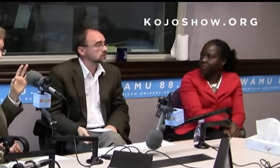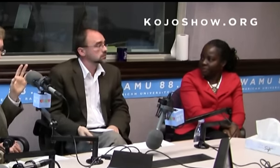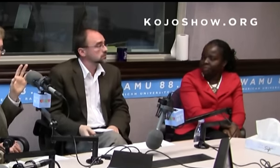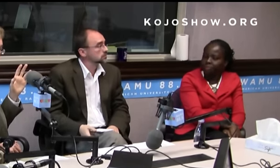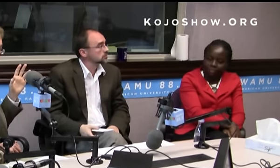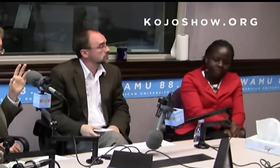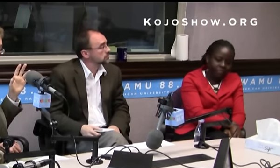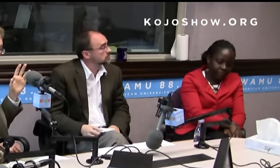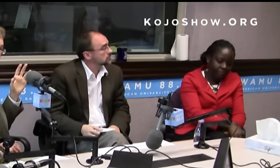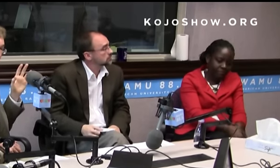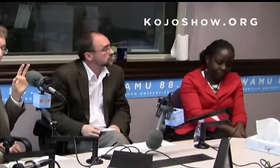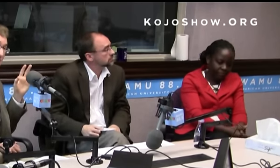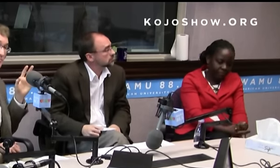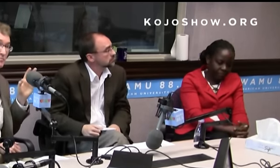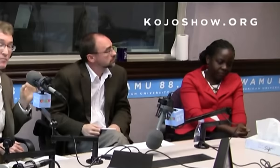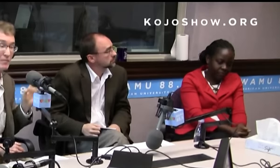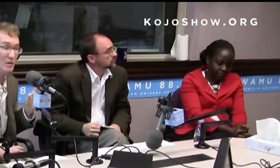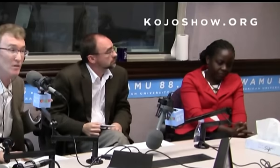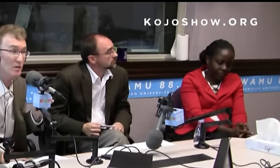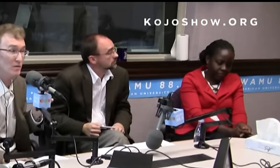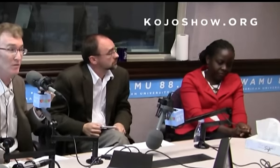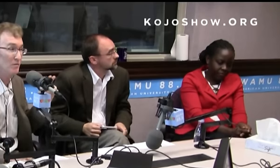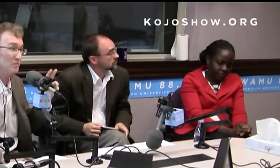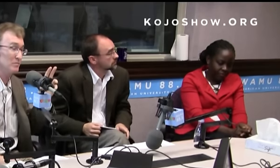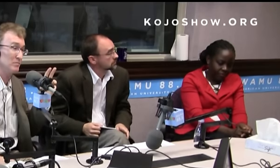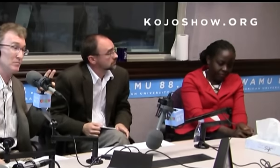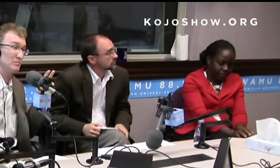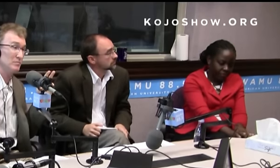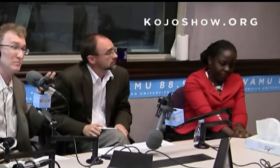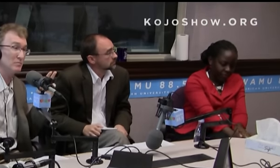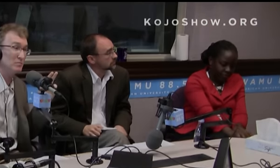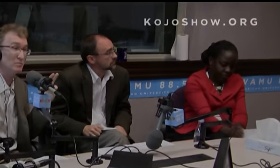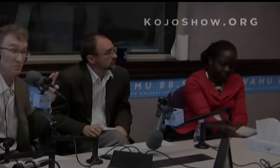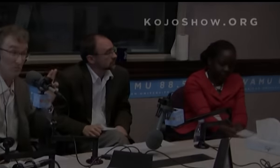that idea of this human language that is in each of their regions.